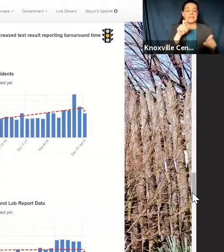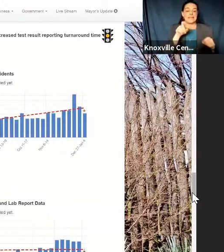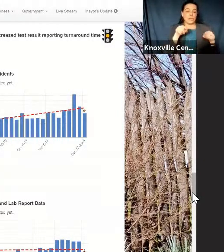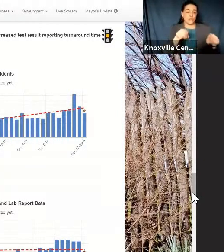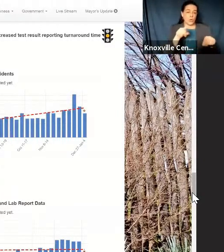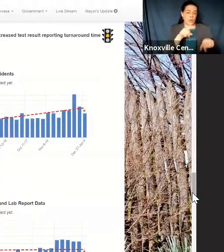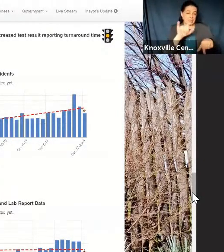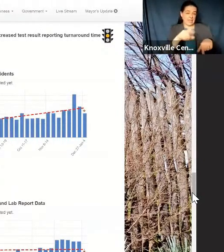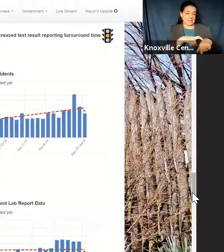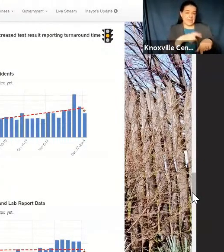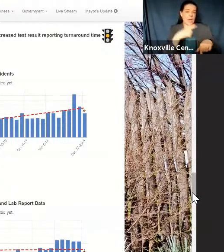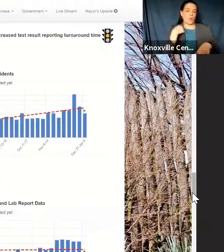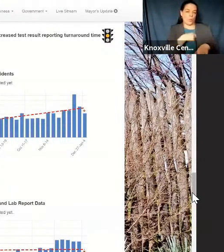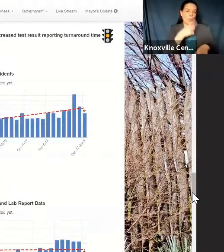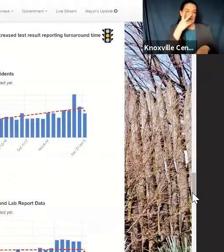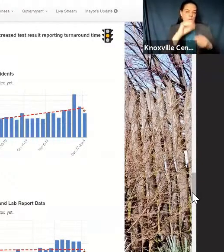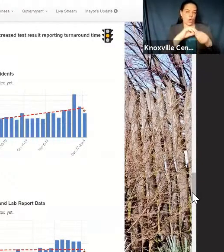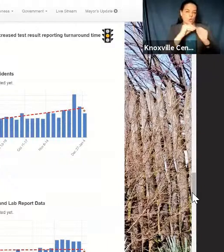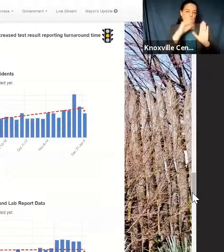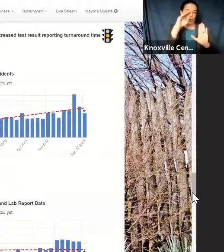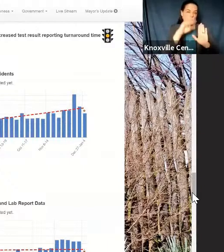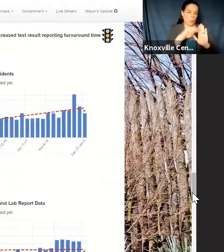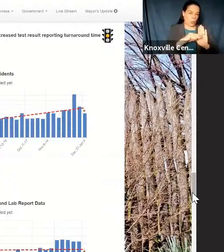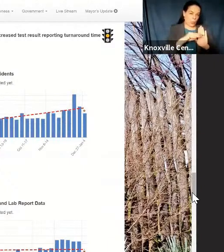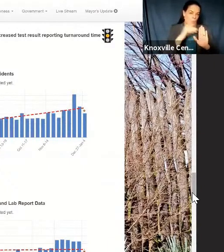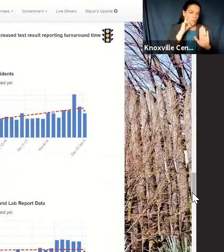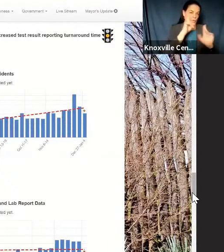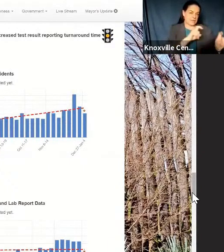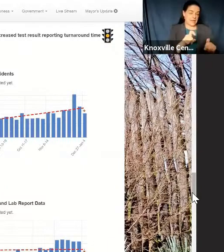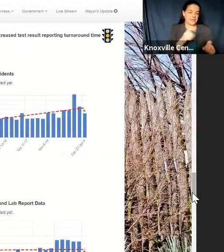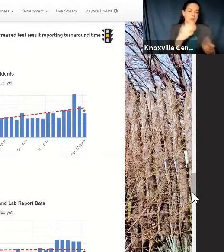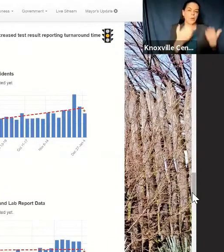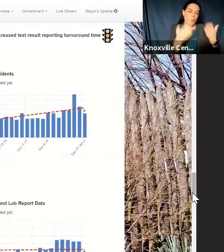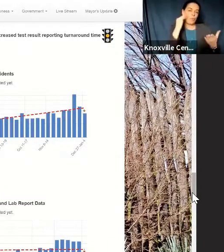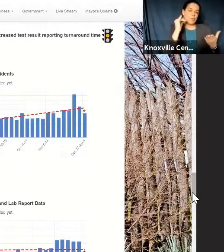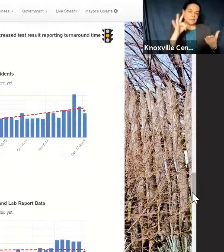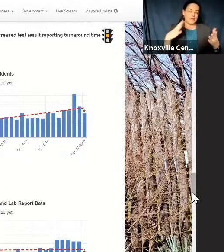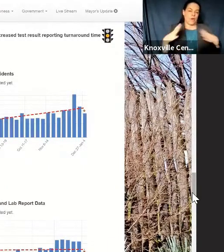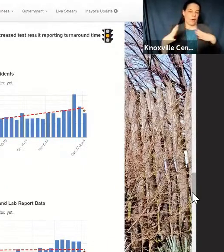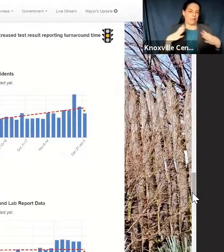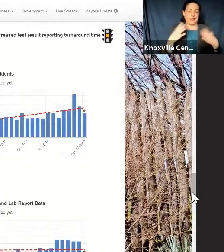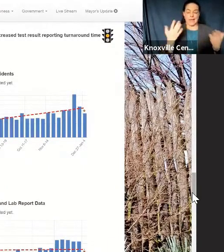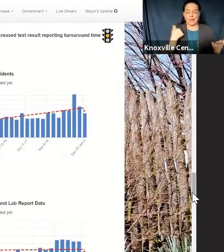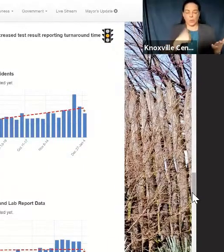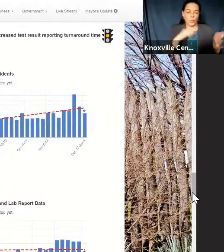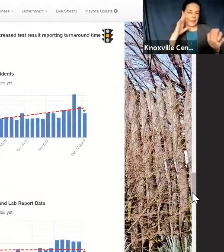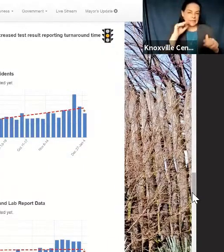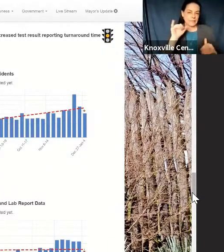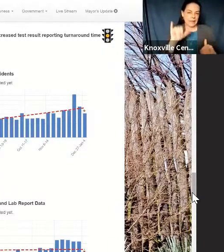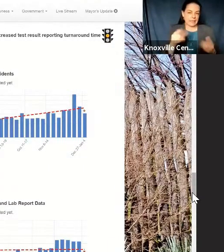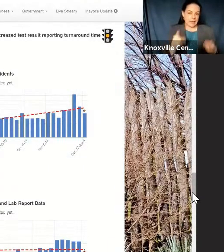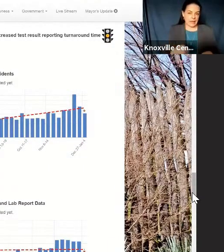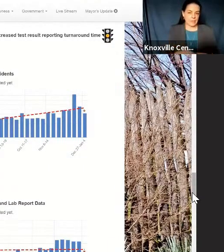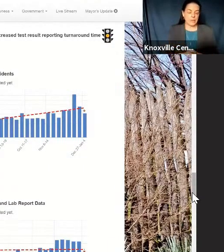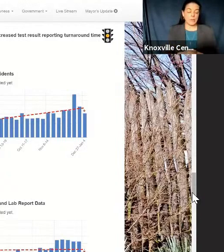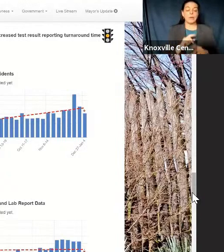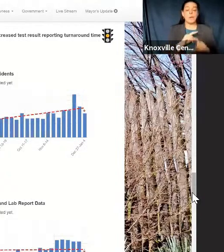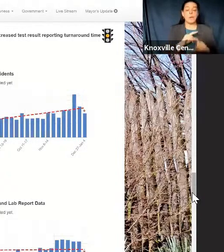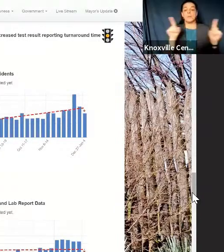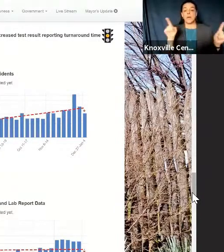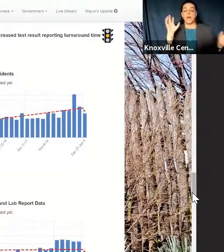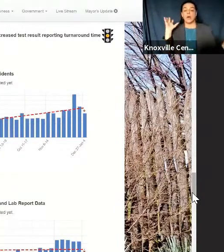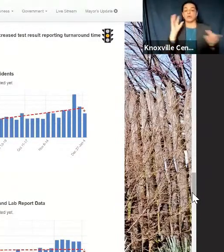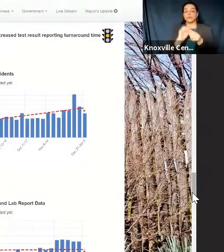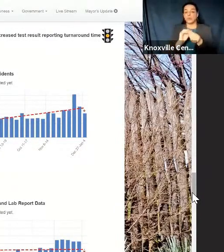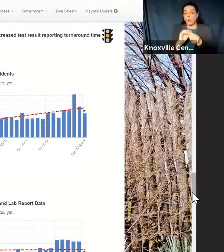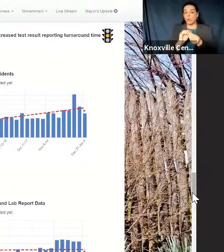we did see a dip in testing. And again, this is likely due to the holiday season and was not unexpected. However, the total